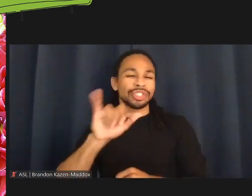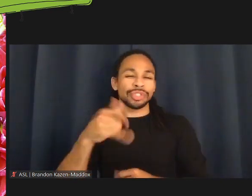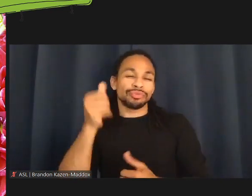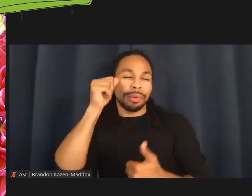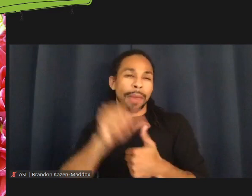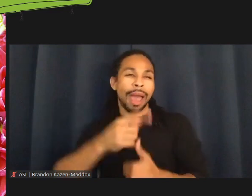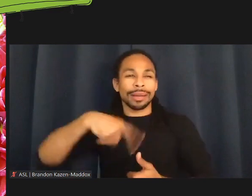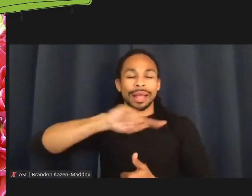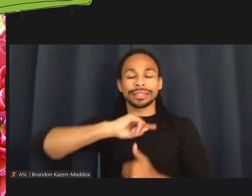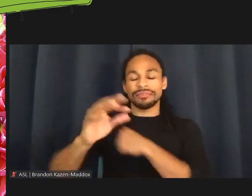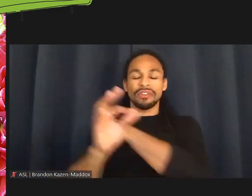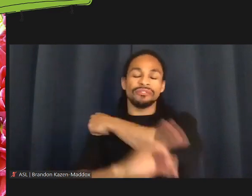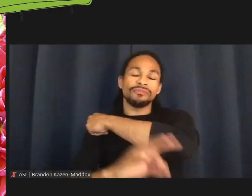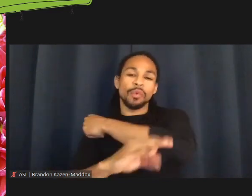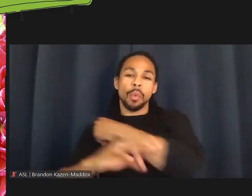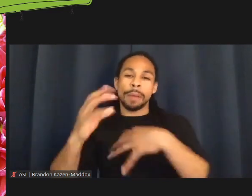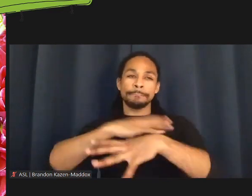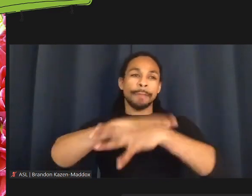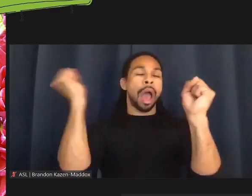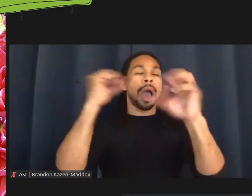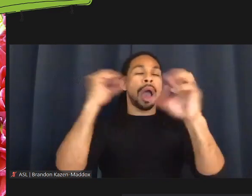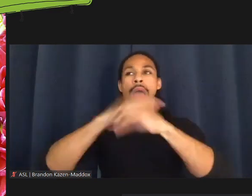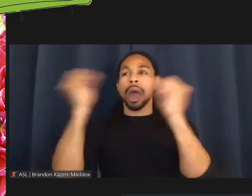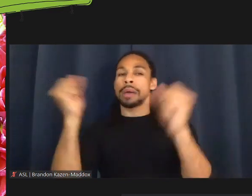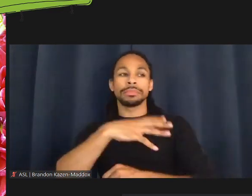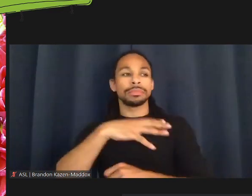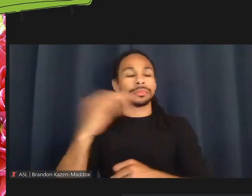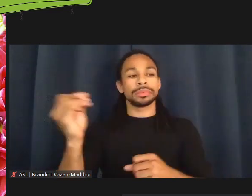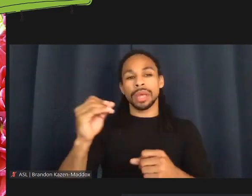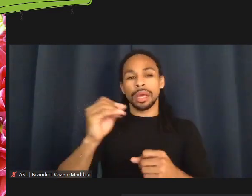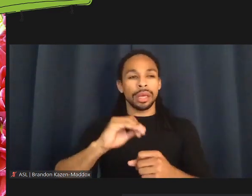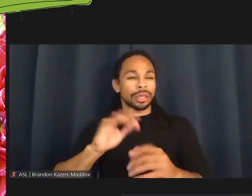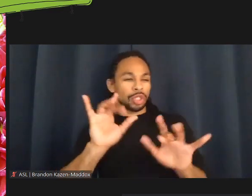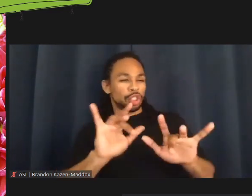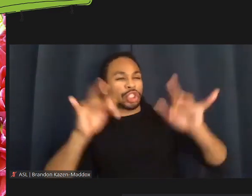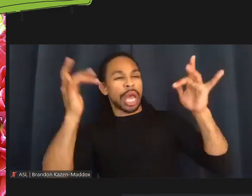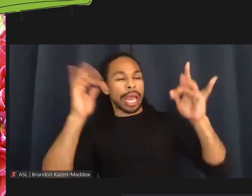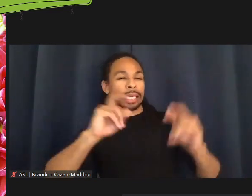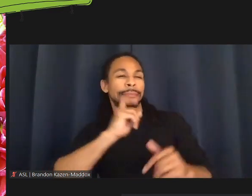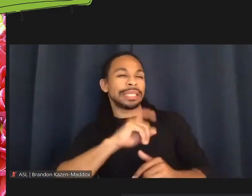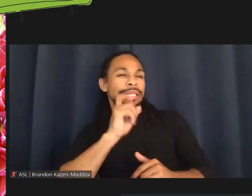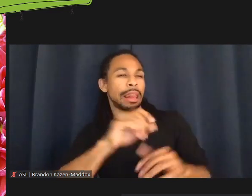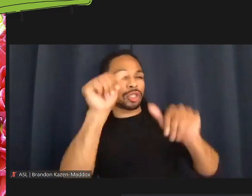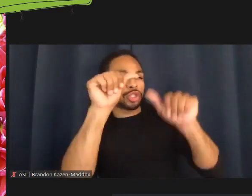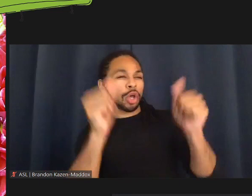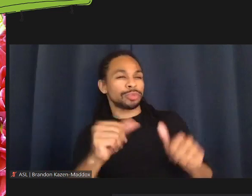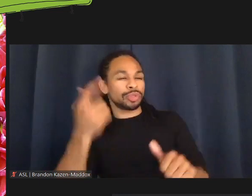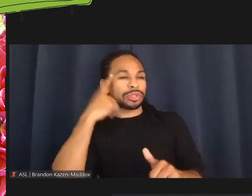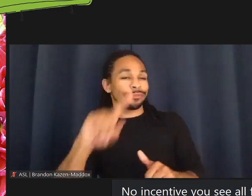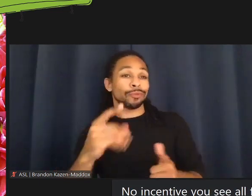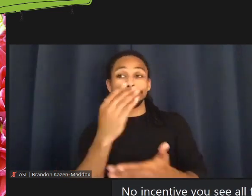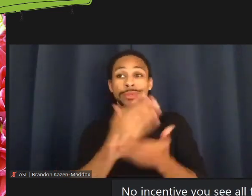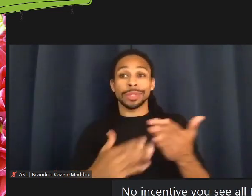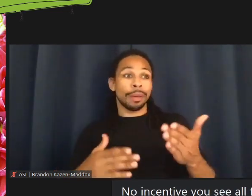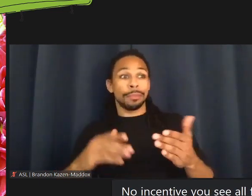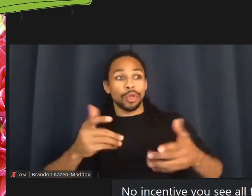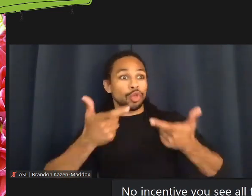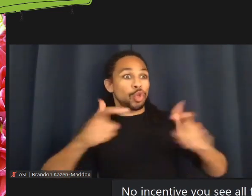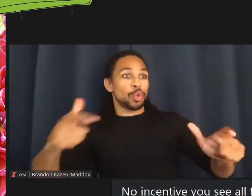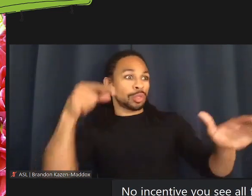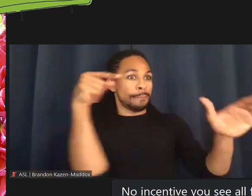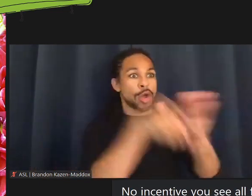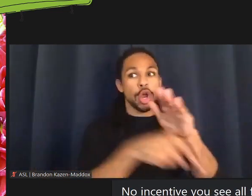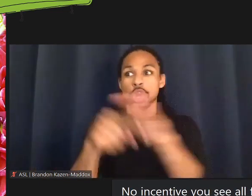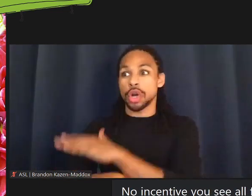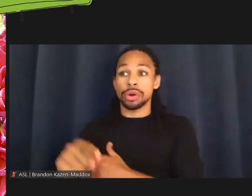They drop bombs and bronze sculptures for every genocide anyway. Somebody says we about to bomb North Korea. Nobody cares what I